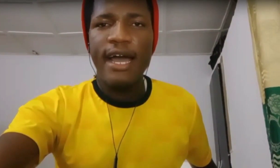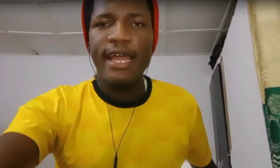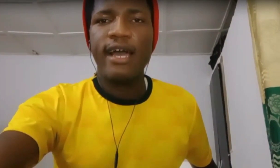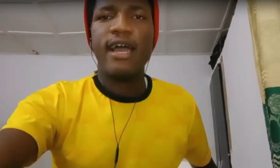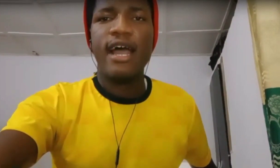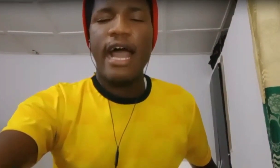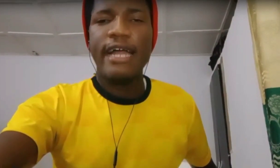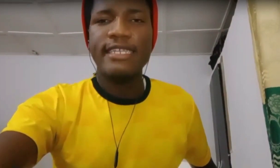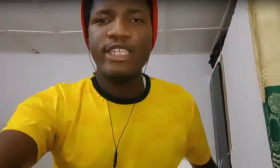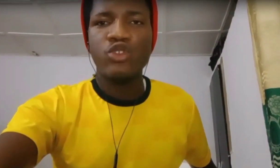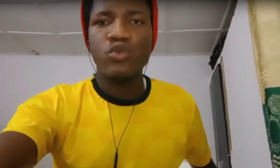Adetuyi.